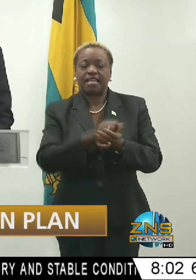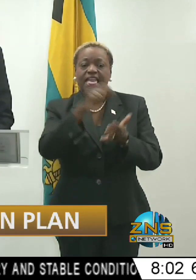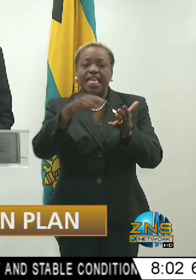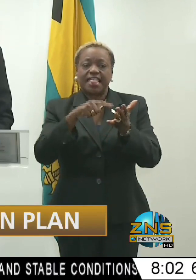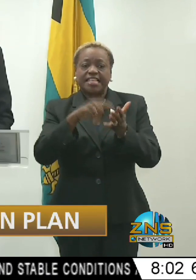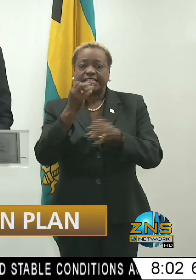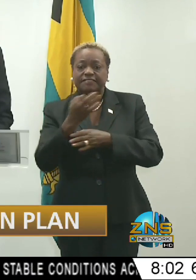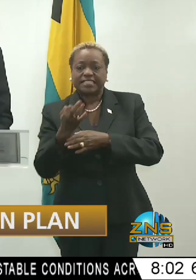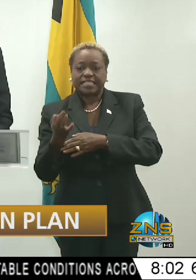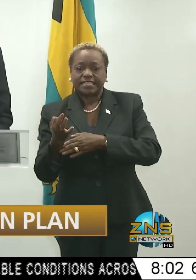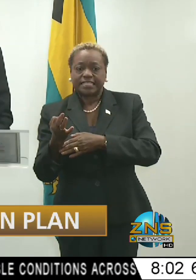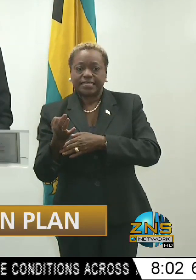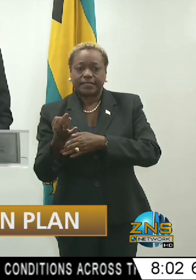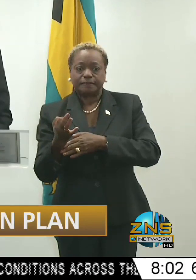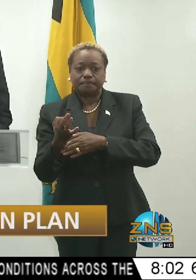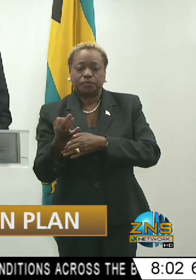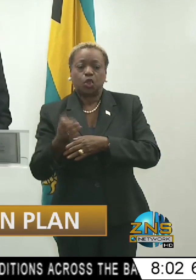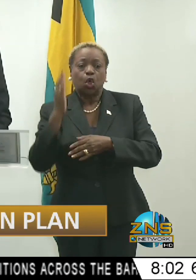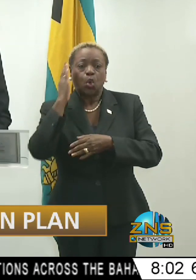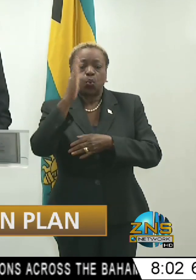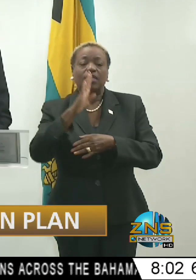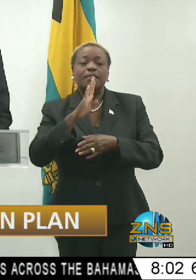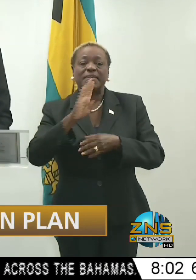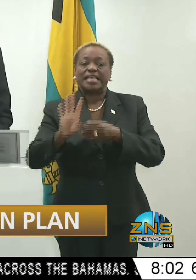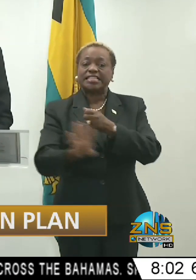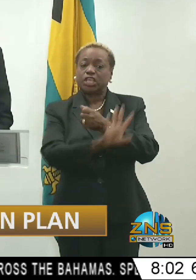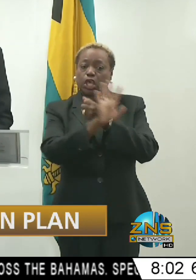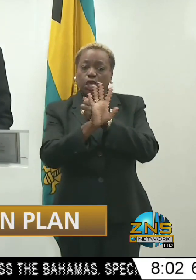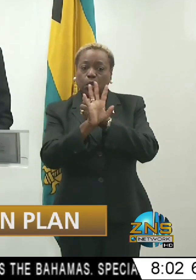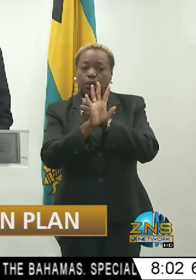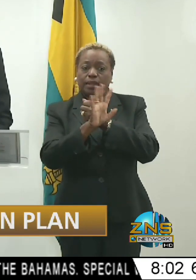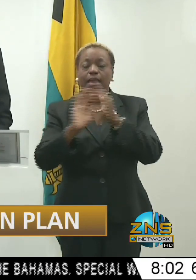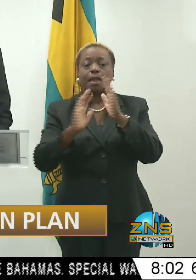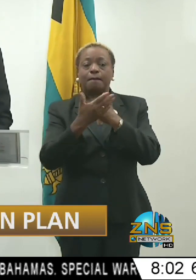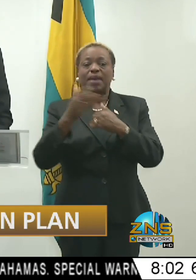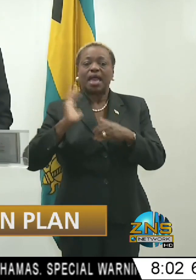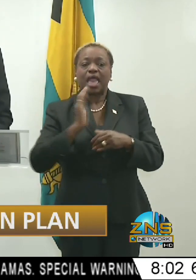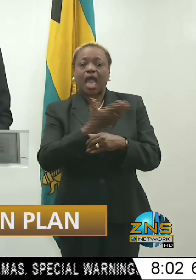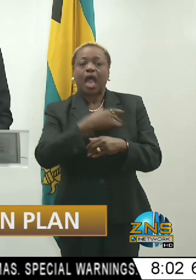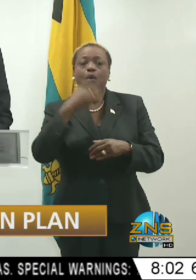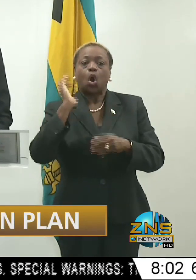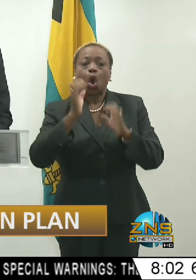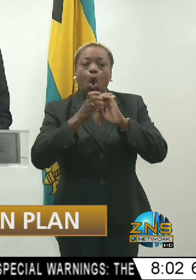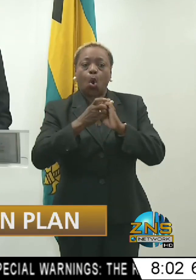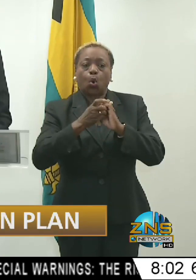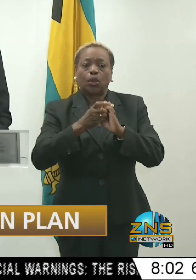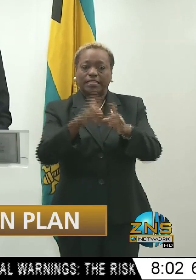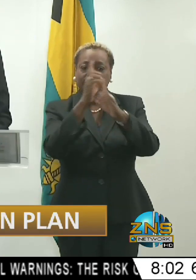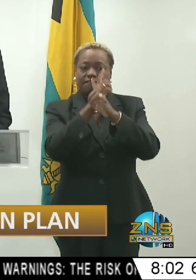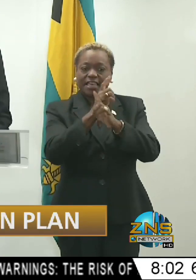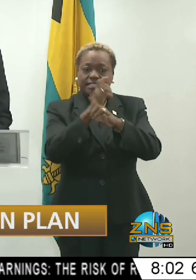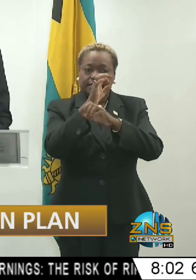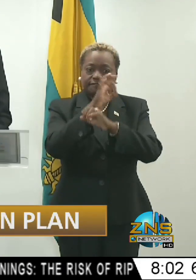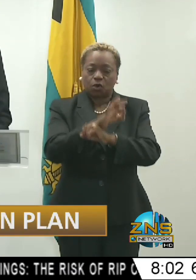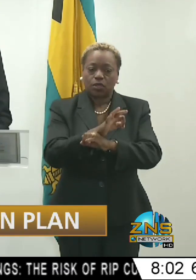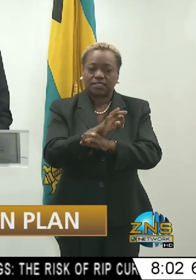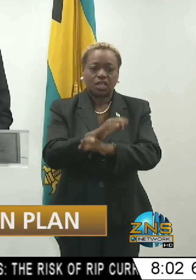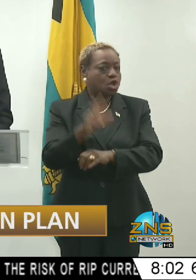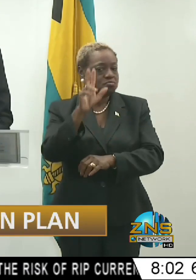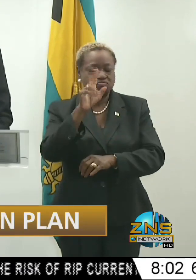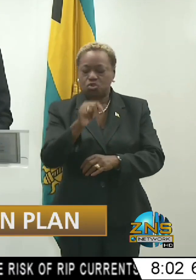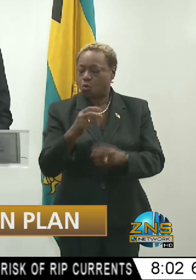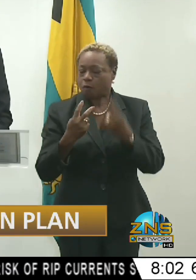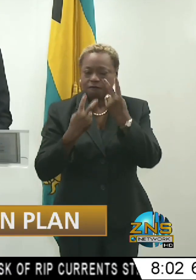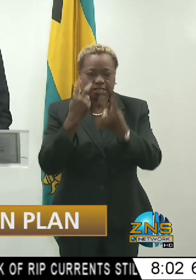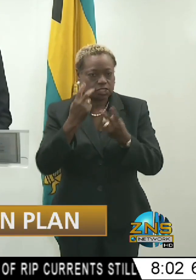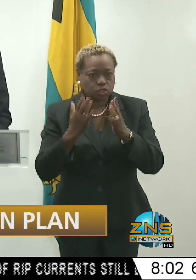This facility will be secured by our own defense force. No